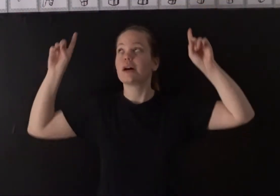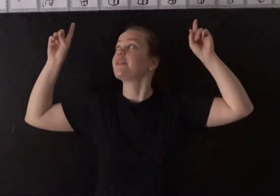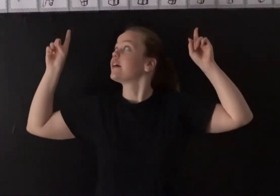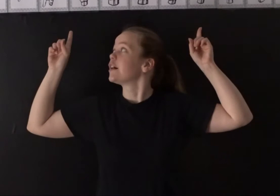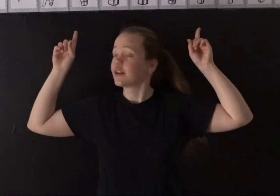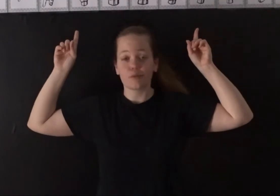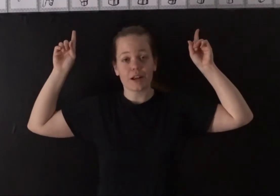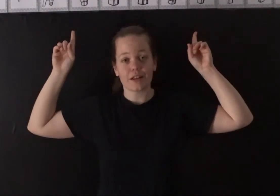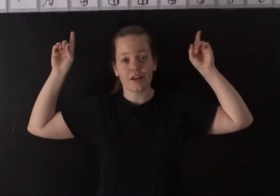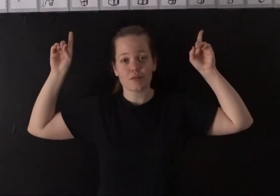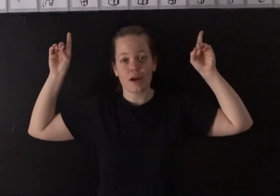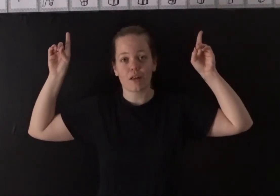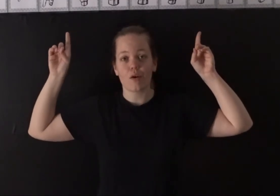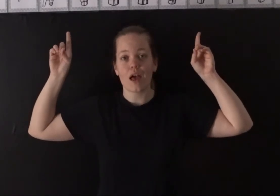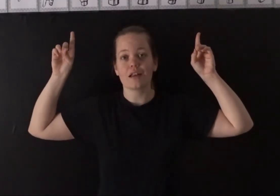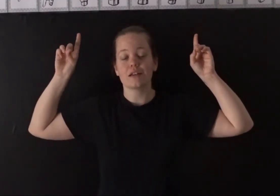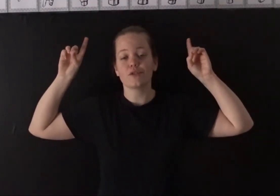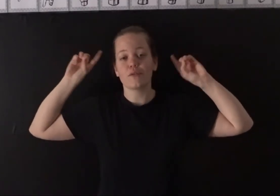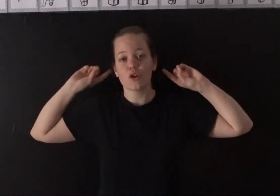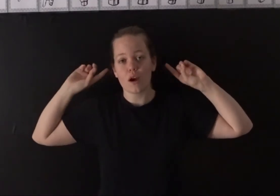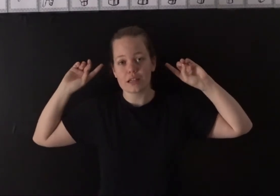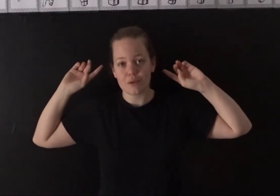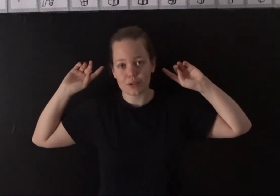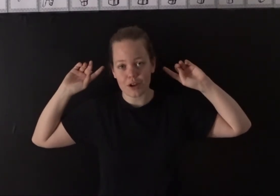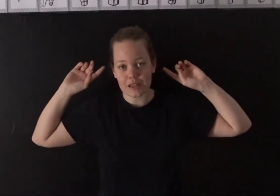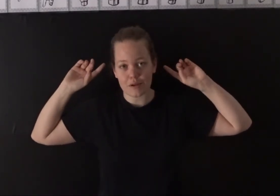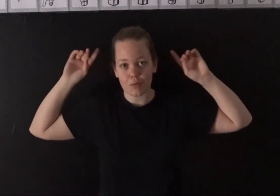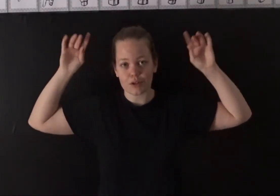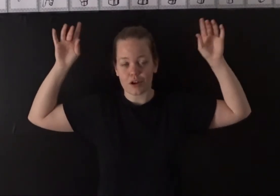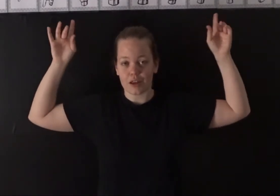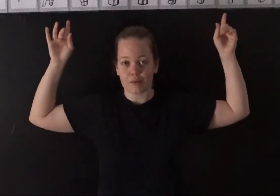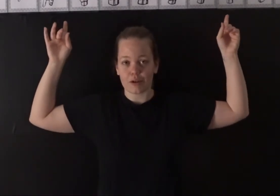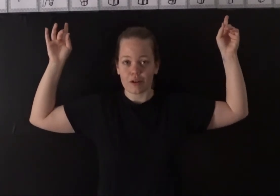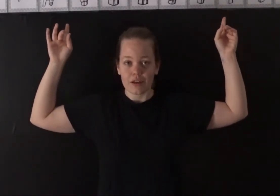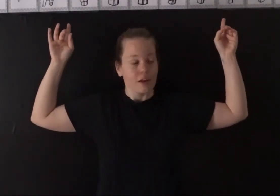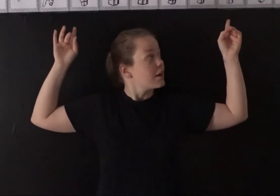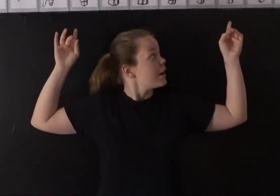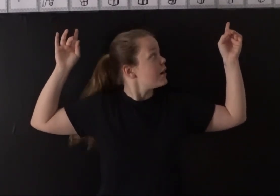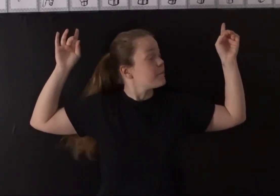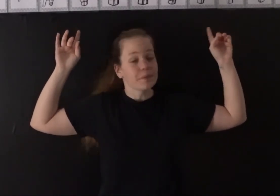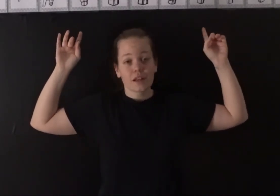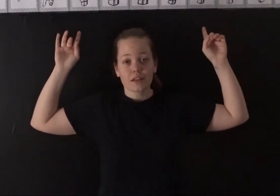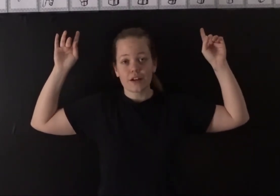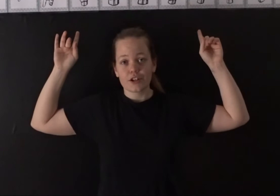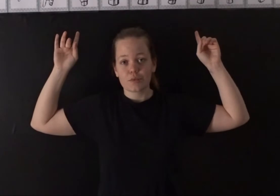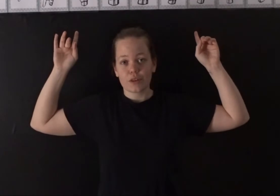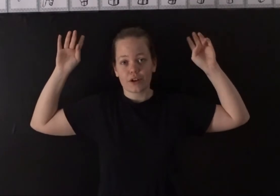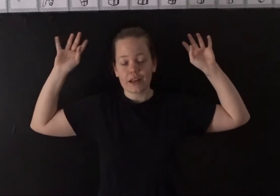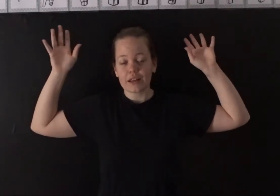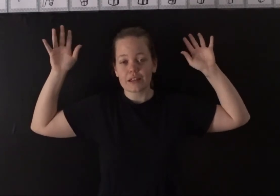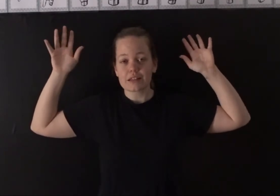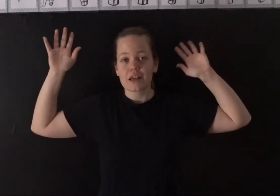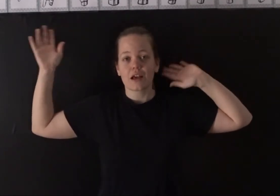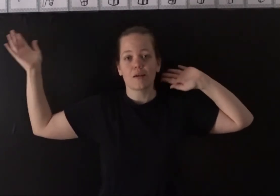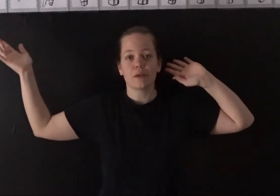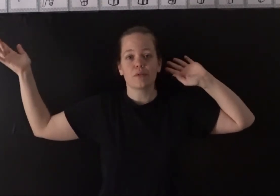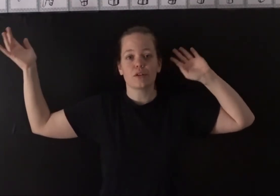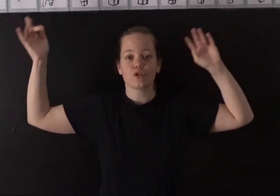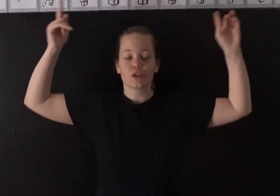they are right here as well. And if you have no idea what we're talking about when we're talking about letters with our hands, maybe you should go